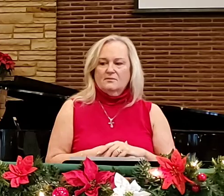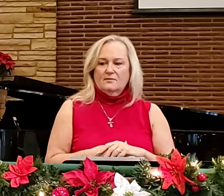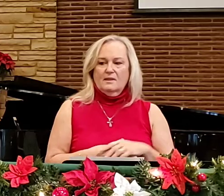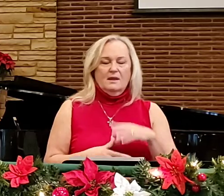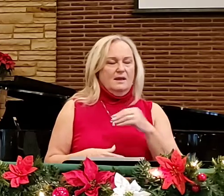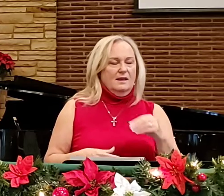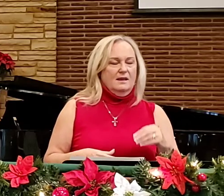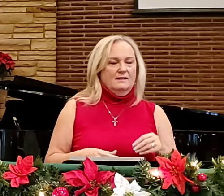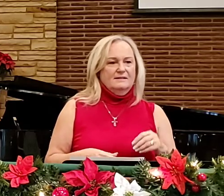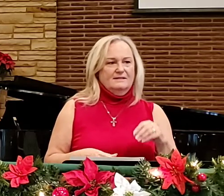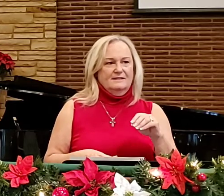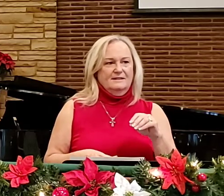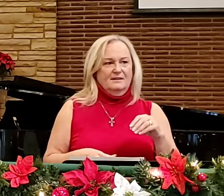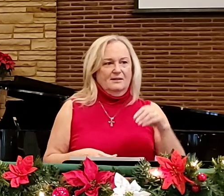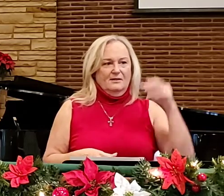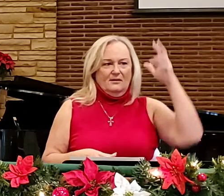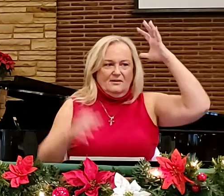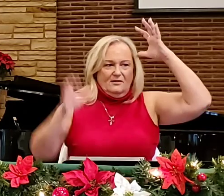and reindeer hoofs